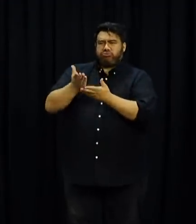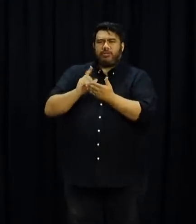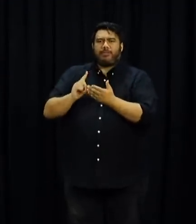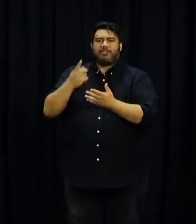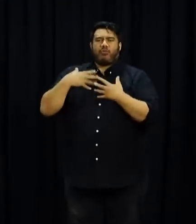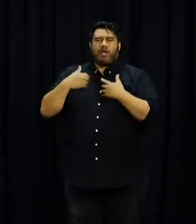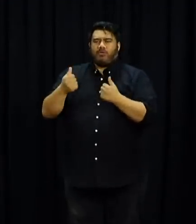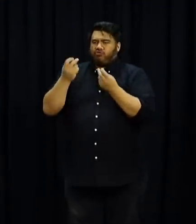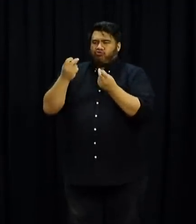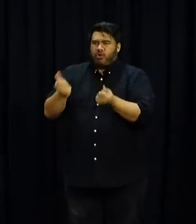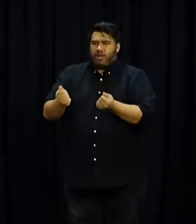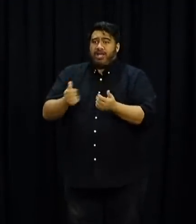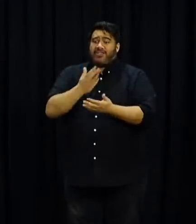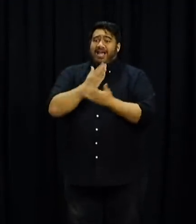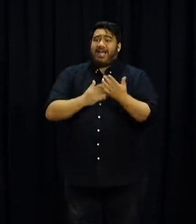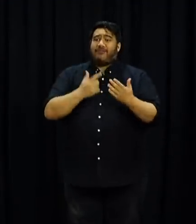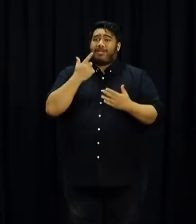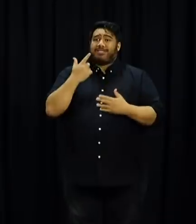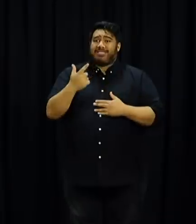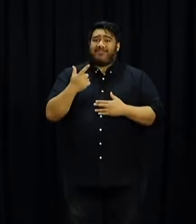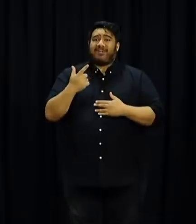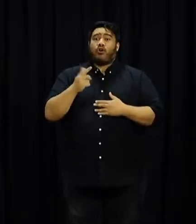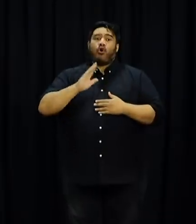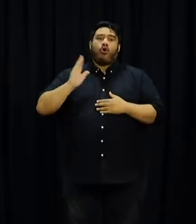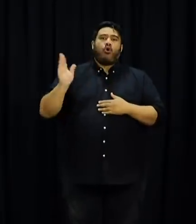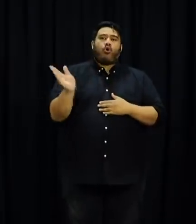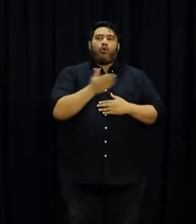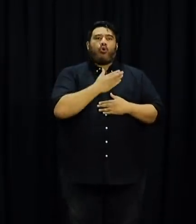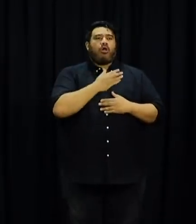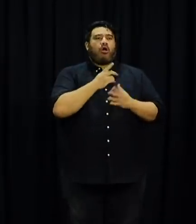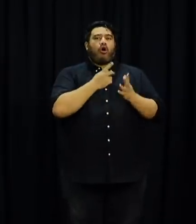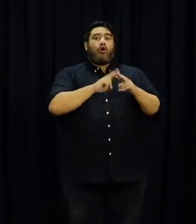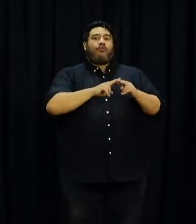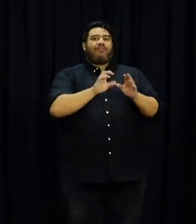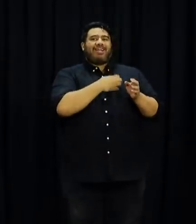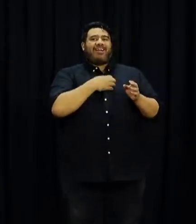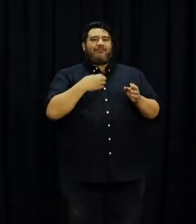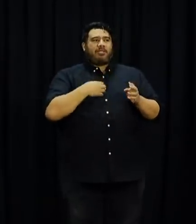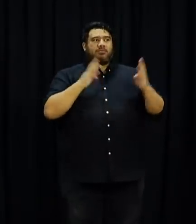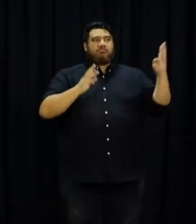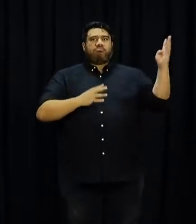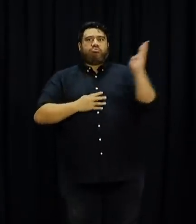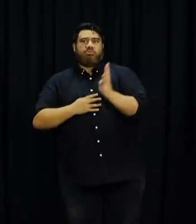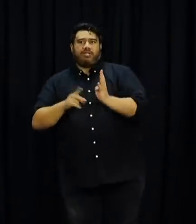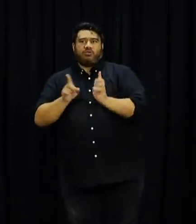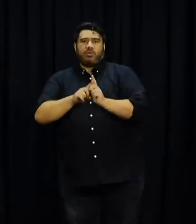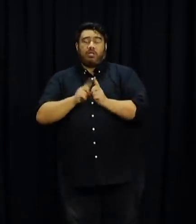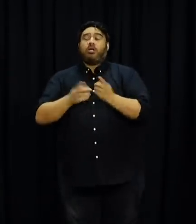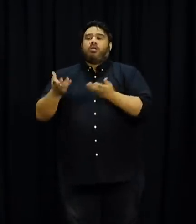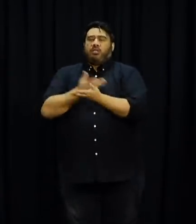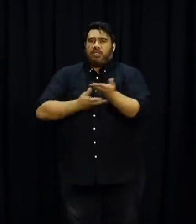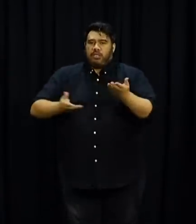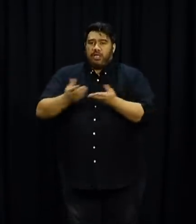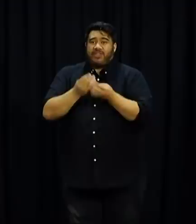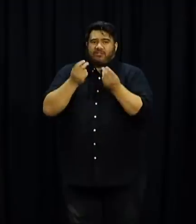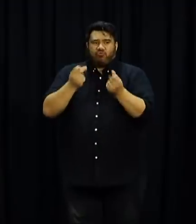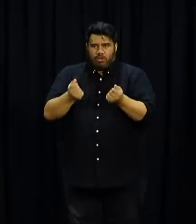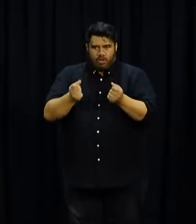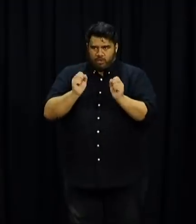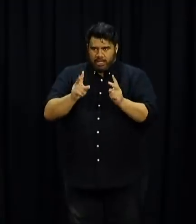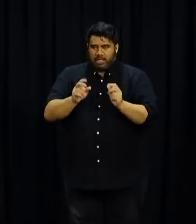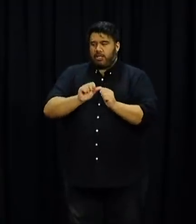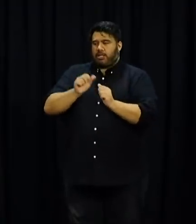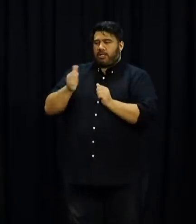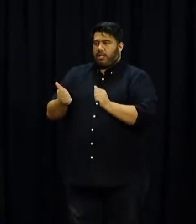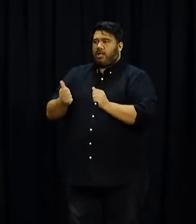By 7:30 we had all AOG officials and health officials in the office. Immediately after that I convened ministers with power